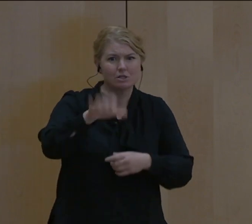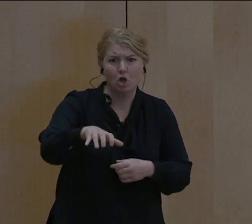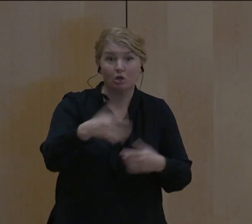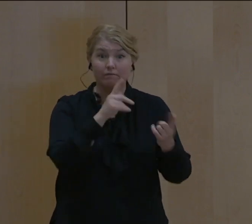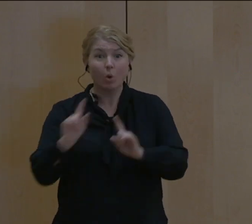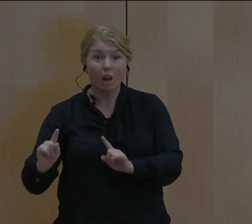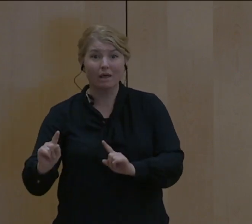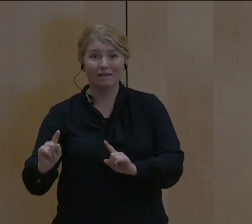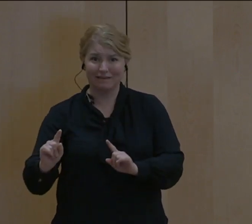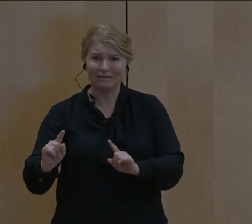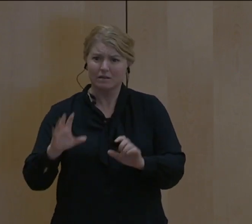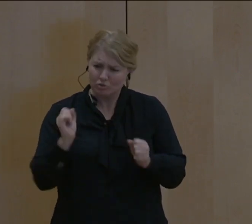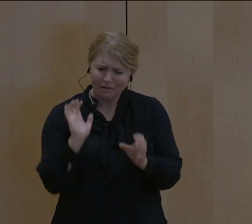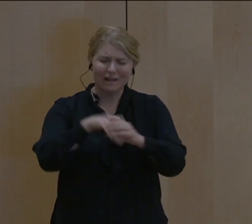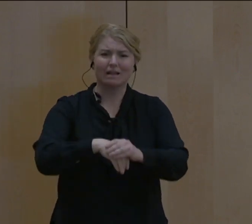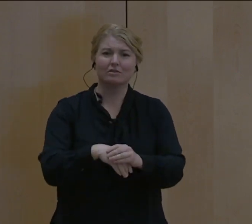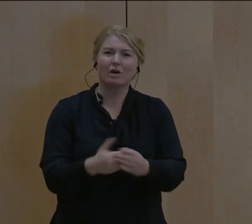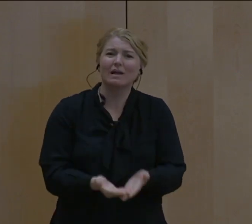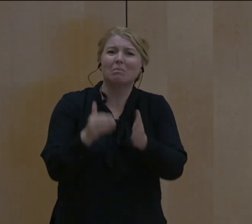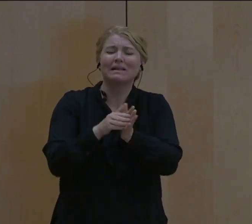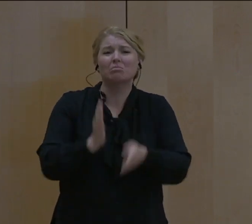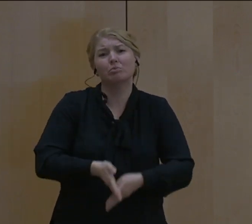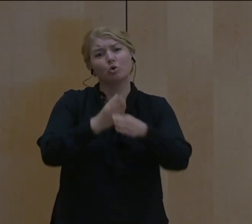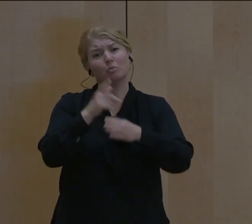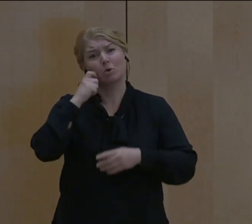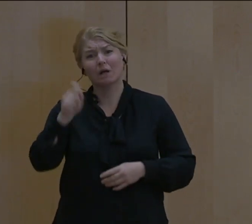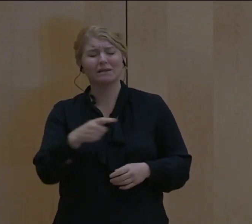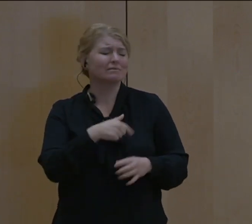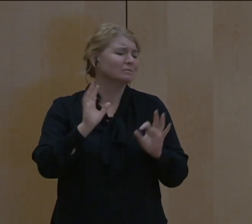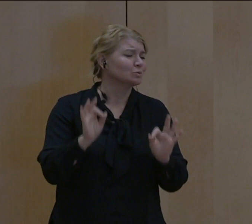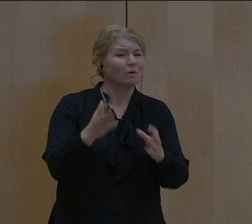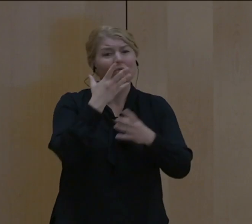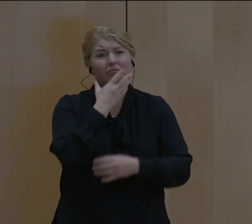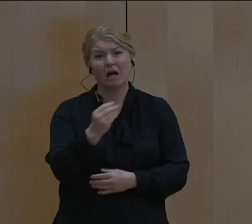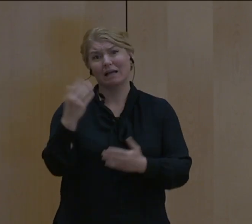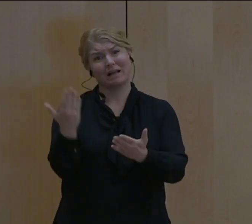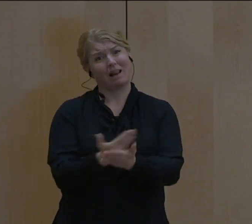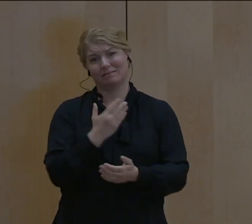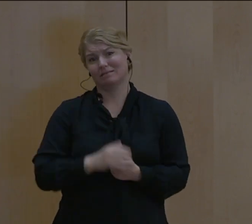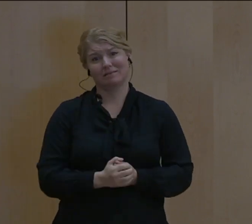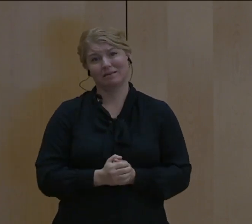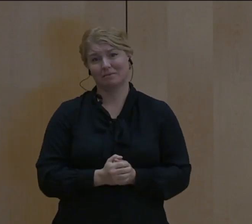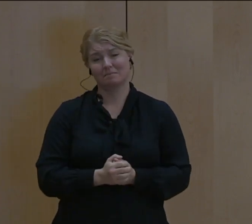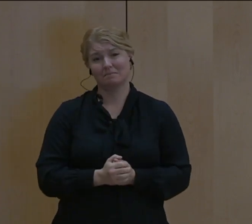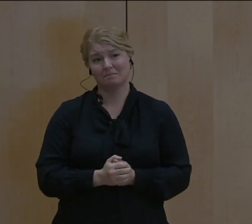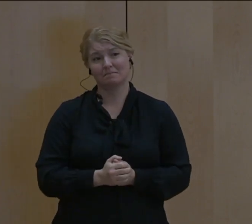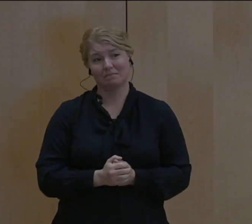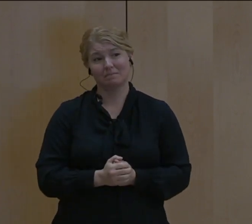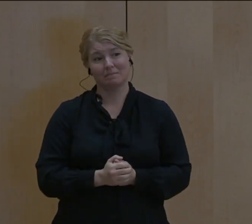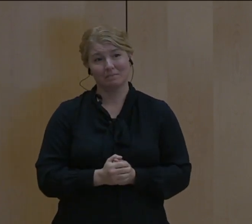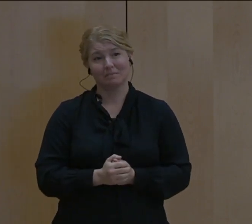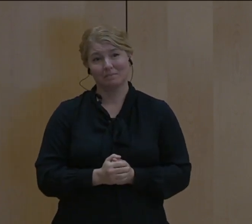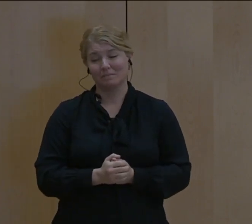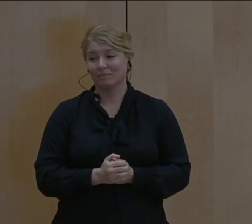was beautiful, but now it will be even, it will become a big country. This will be